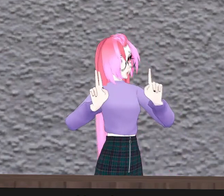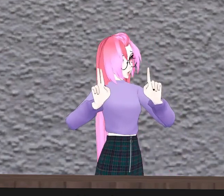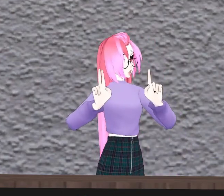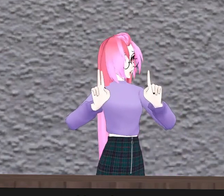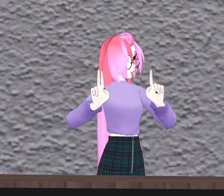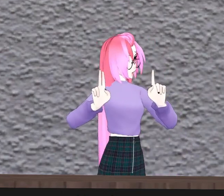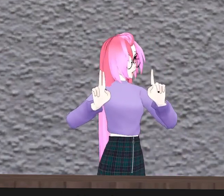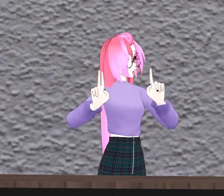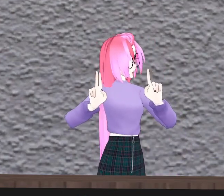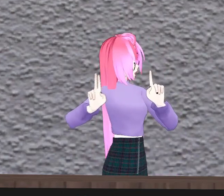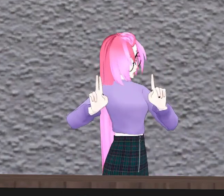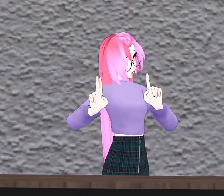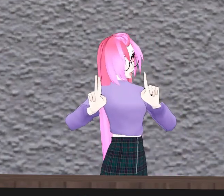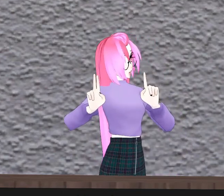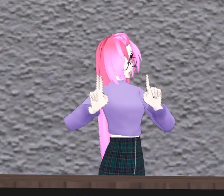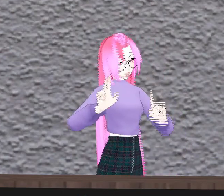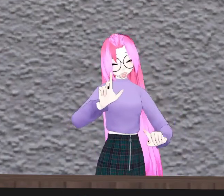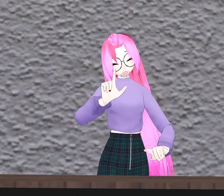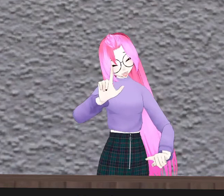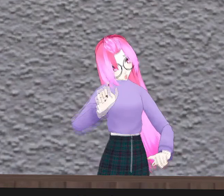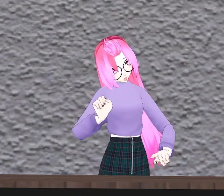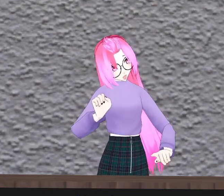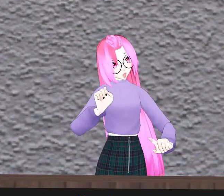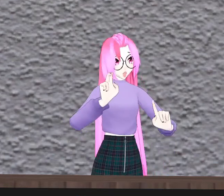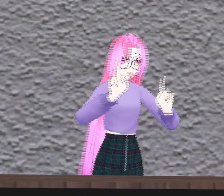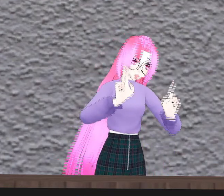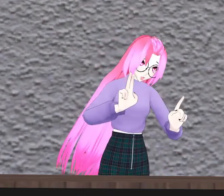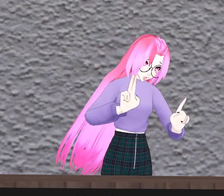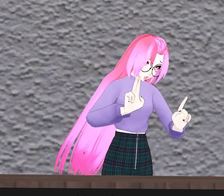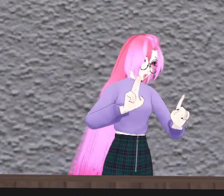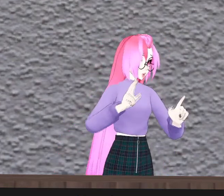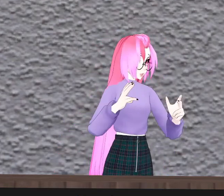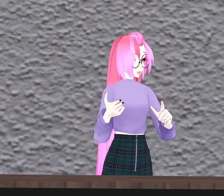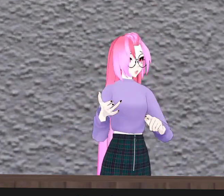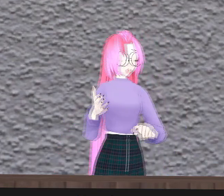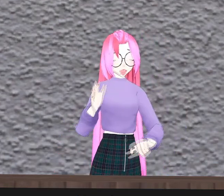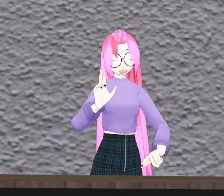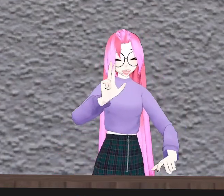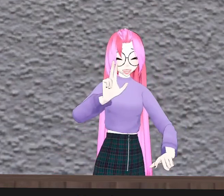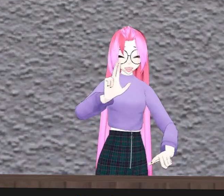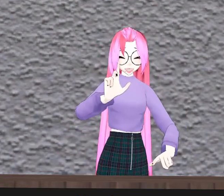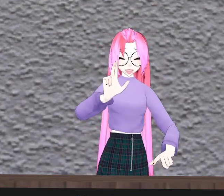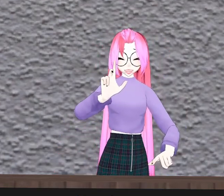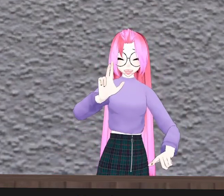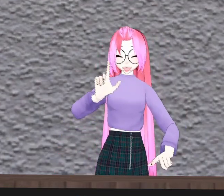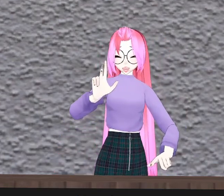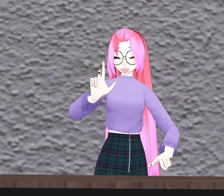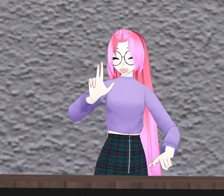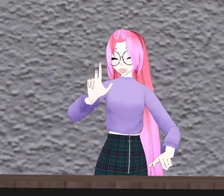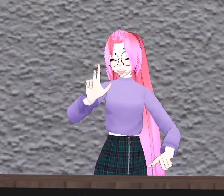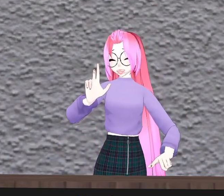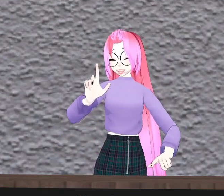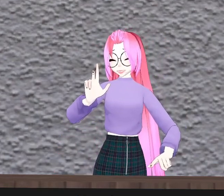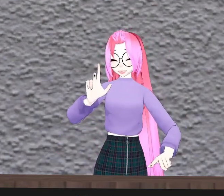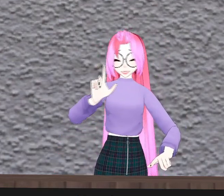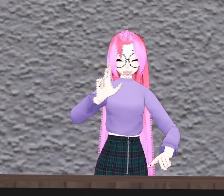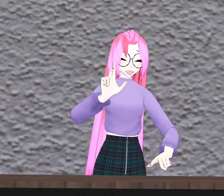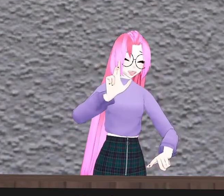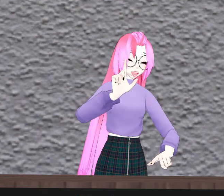be doing it for your non-index users. 23. Okay? Before our index users, we're going to be wiggling our middle finger at